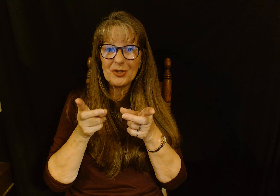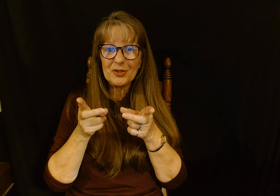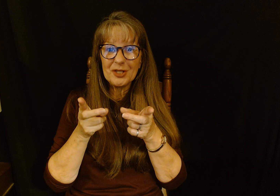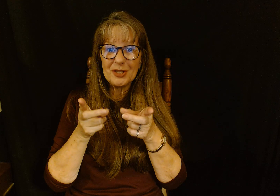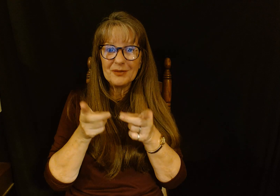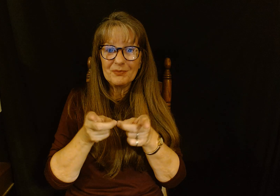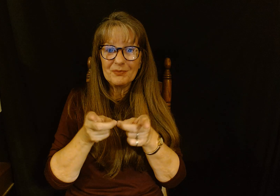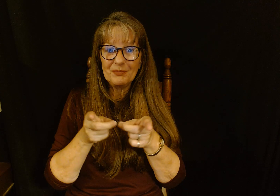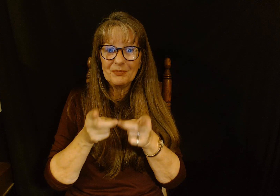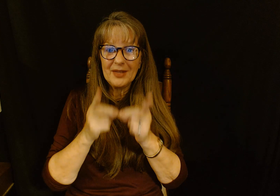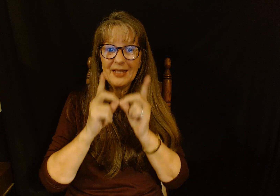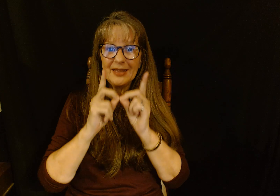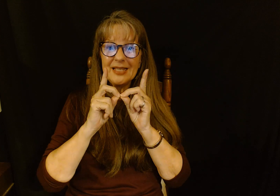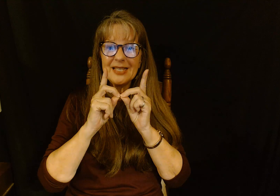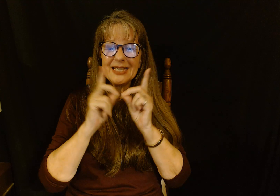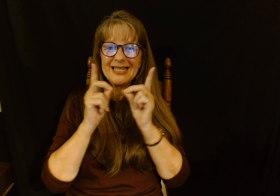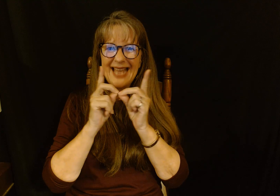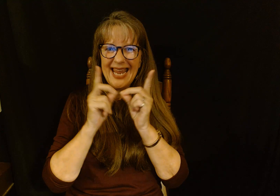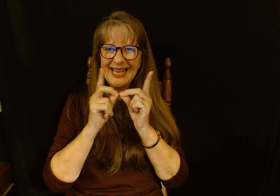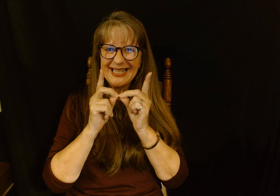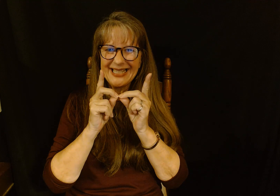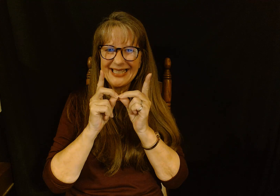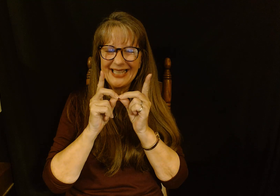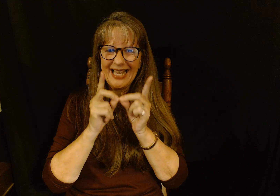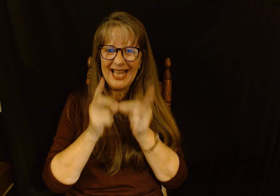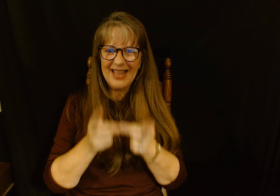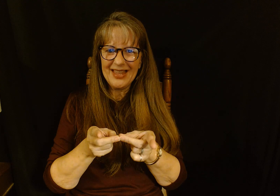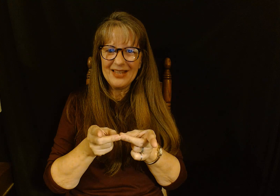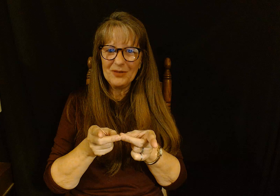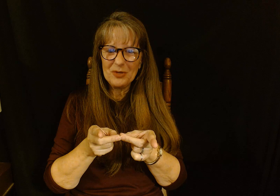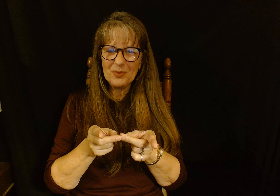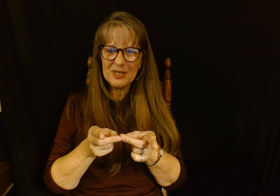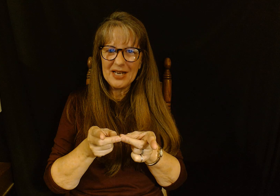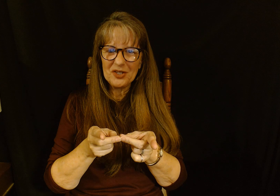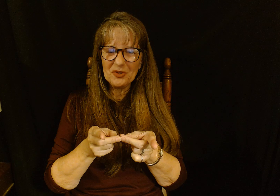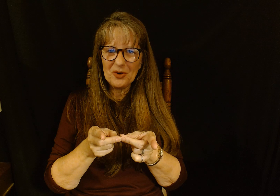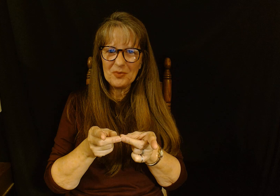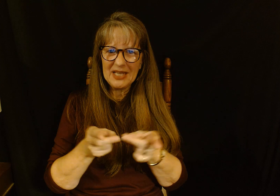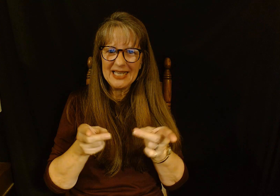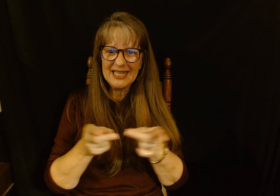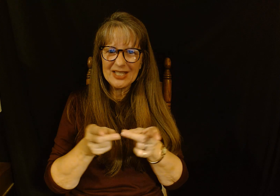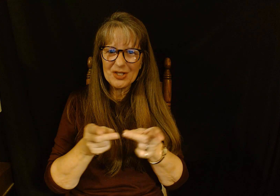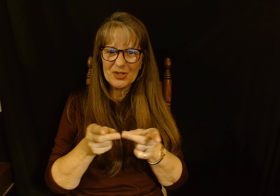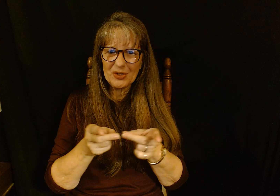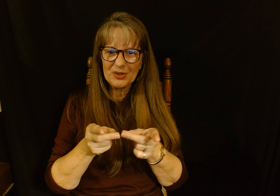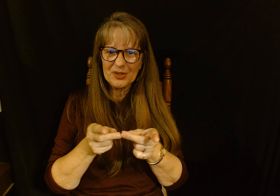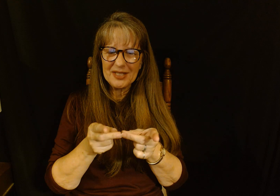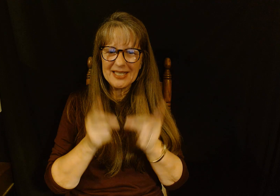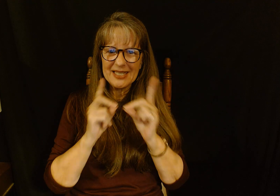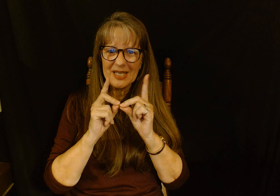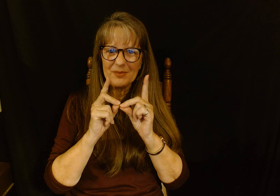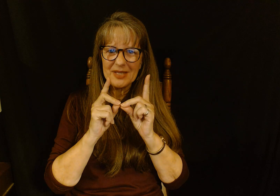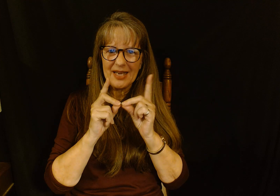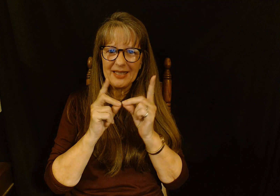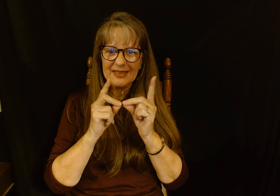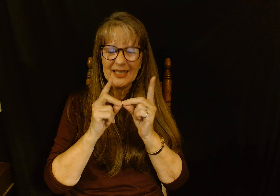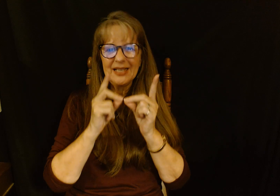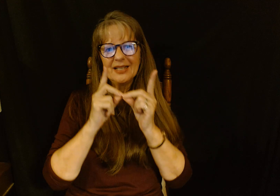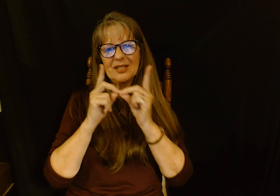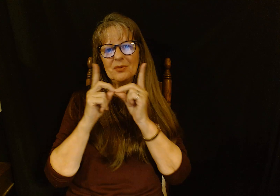dessert. This is date. And then when you put it down here on a plate, it's dessert. It's the same sign. So date